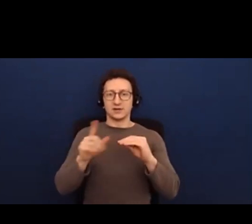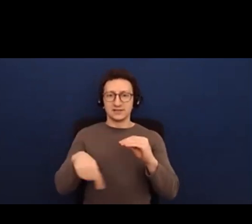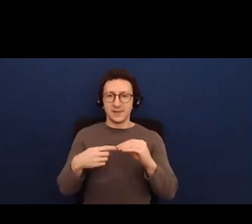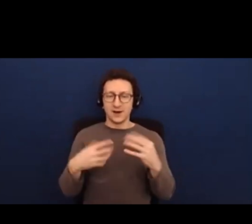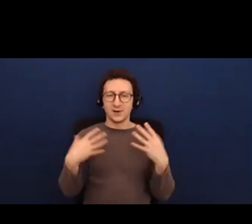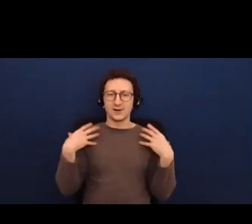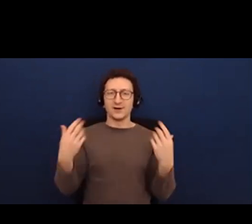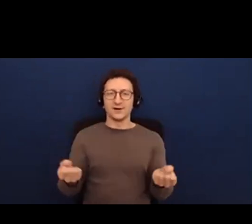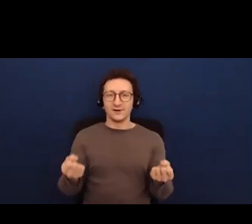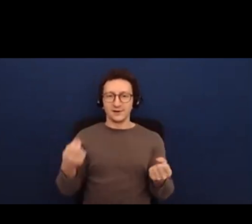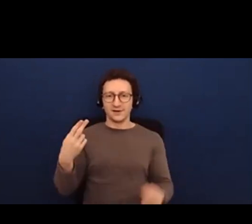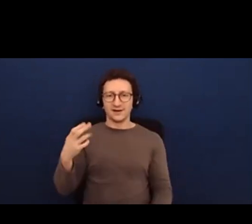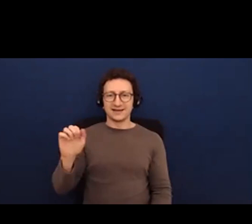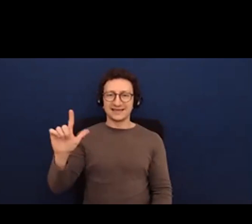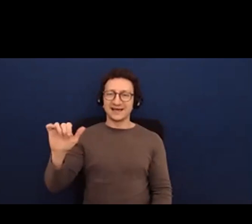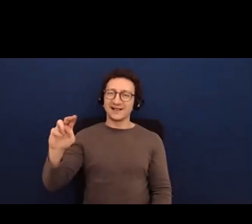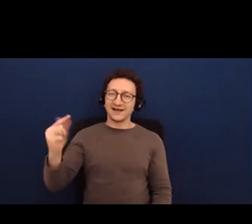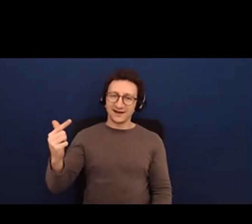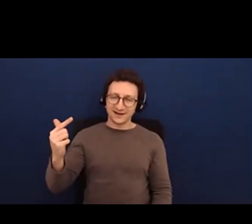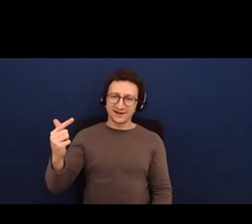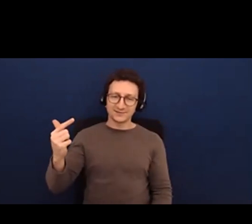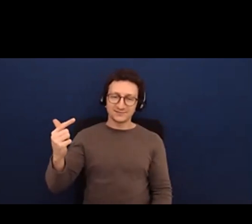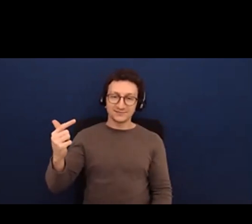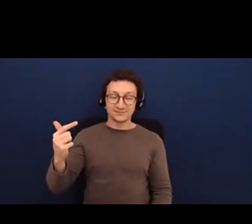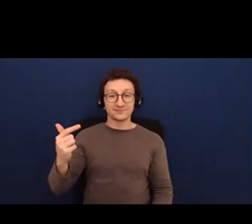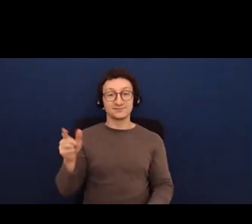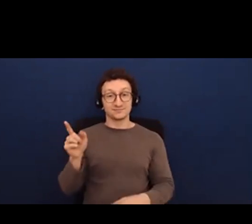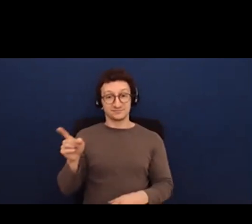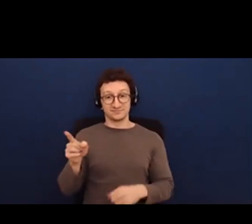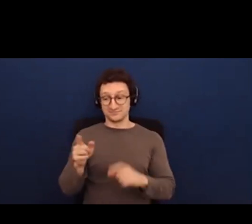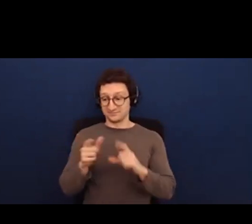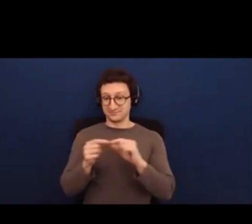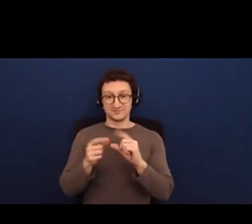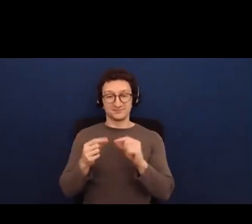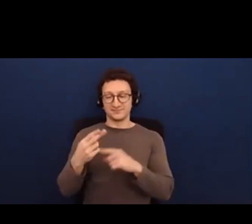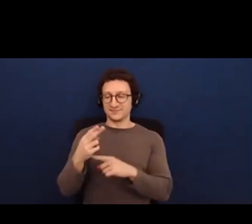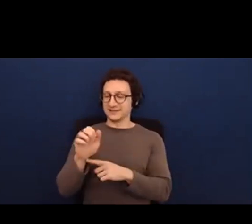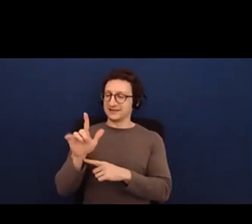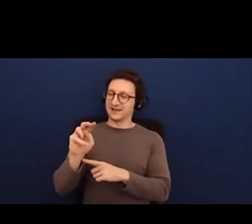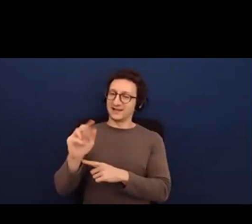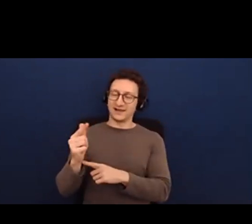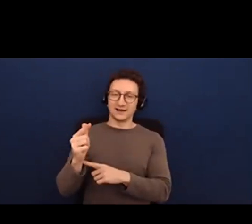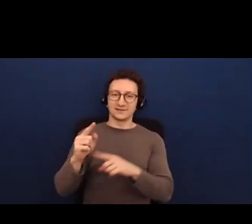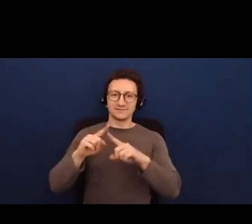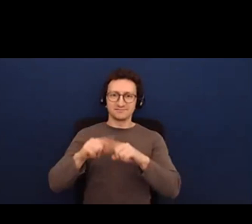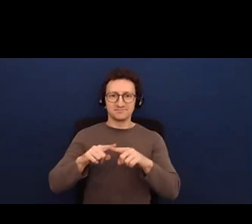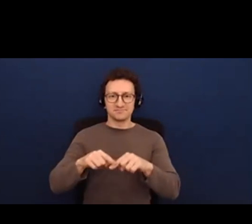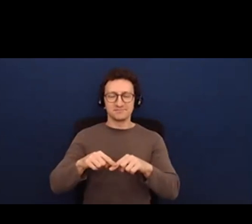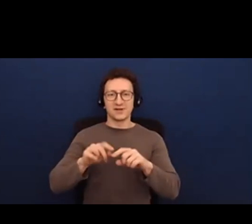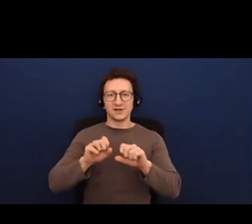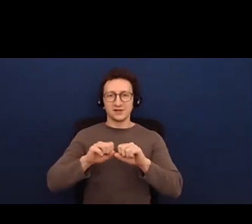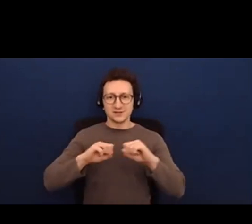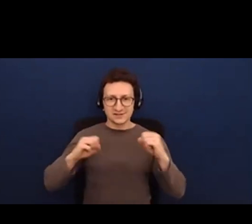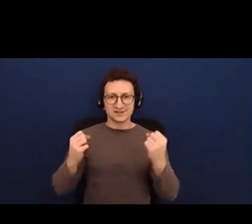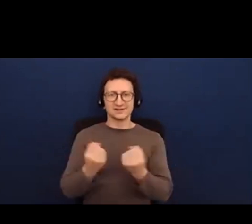healing. And he says that healing is a social matter.